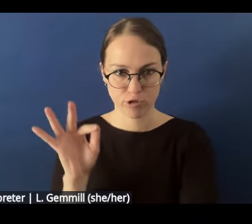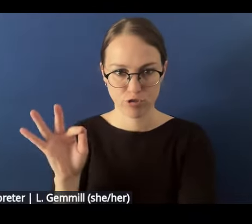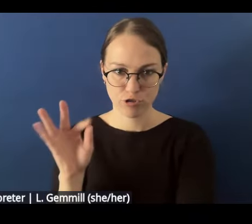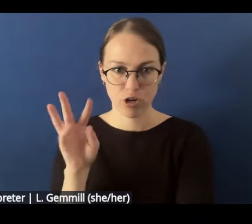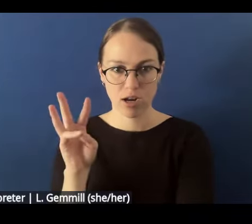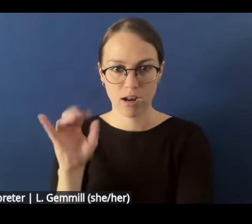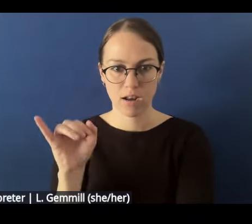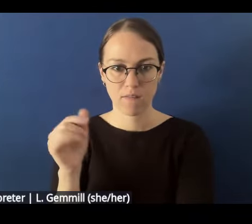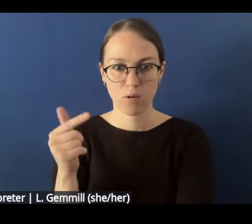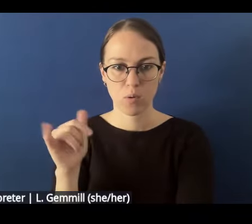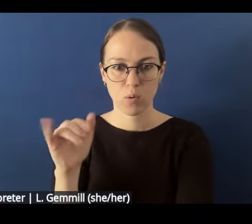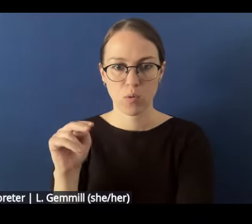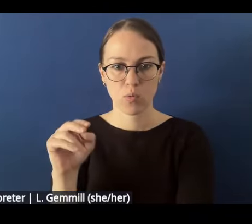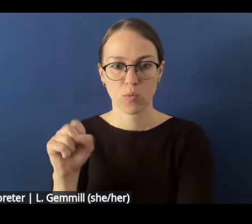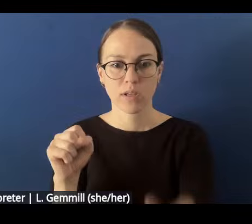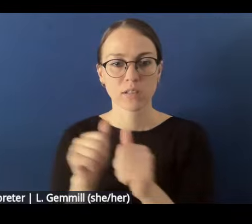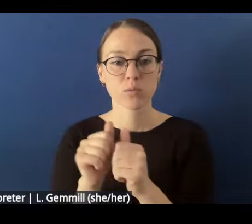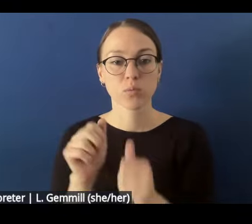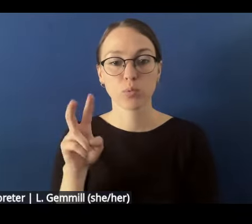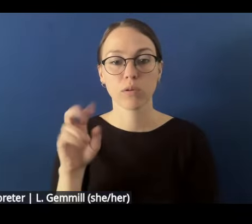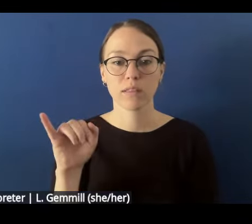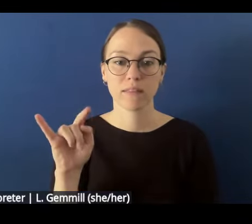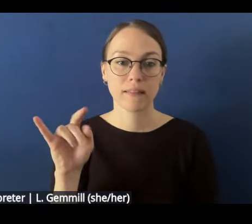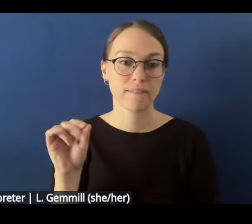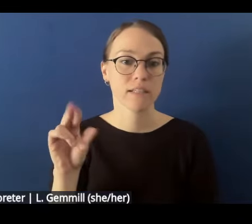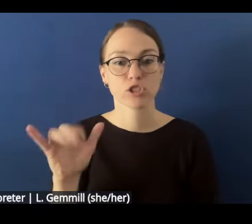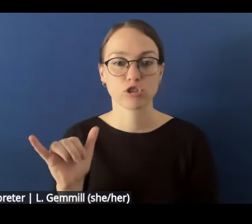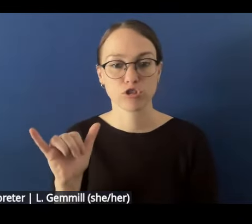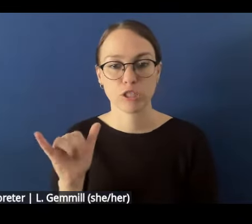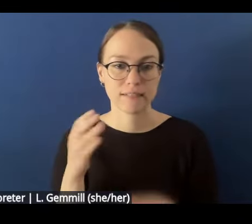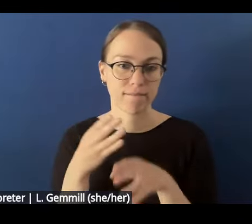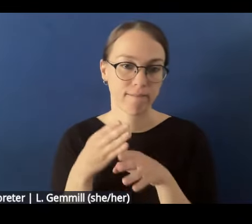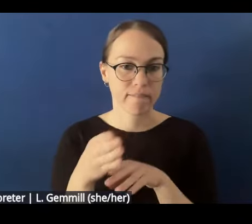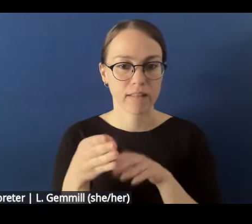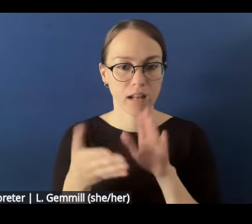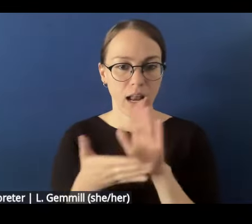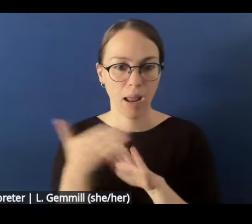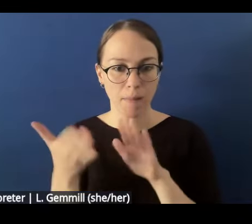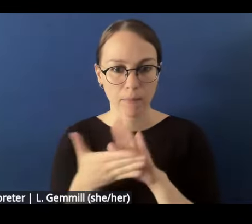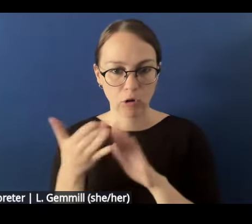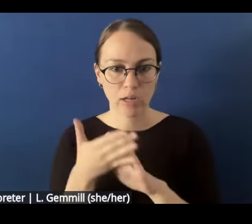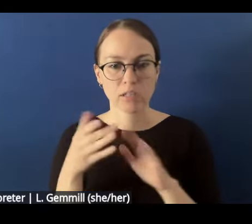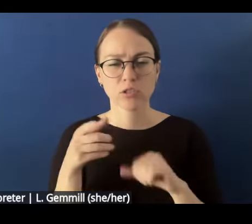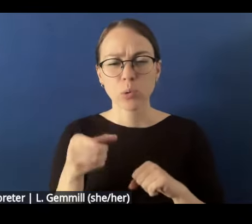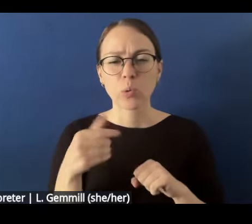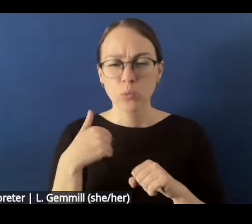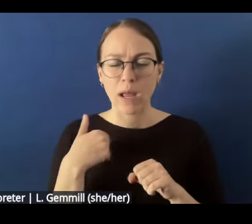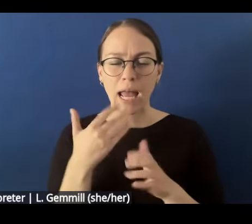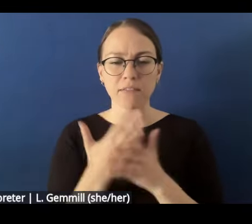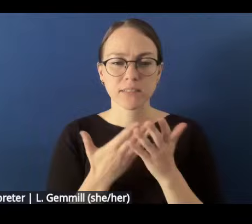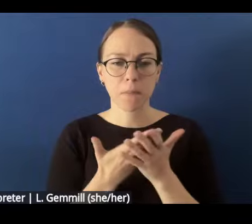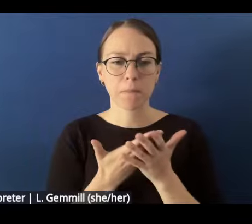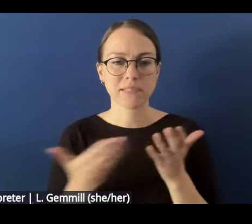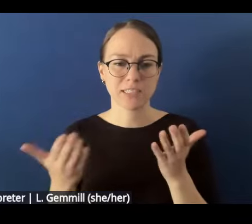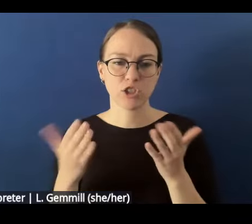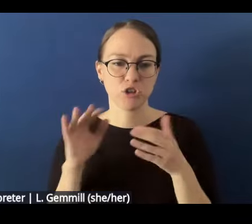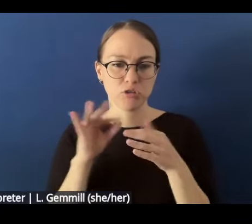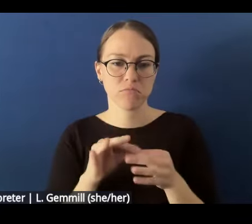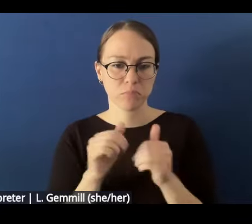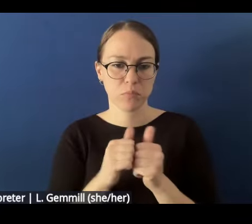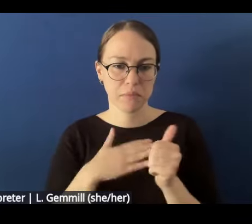JEFFWIGGINS. You have in your materials some of our comments related to this, and it's basically focused around timing. And I'm